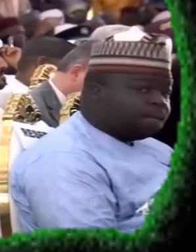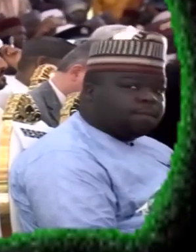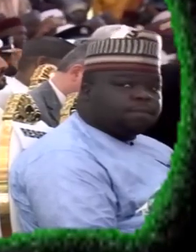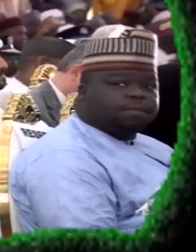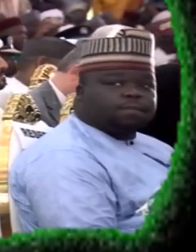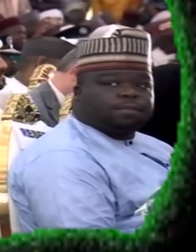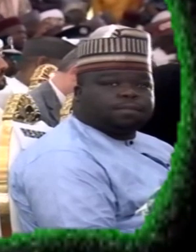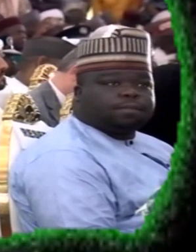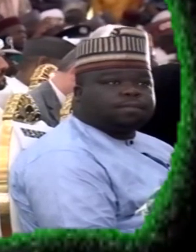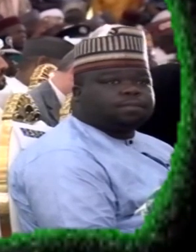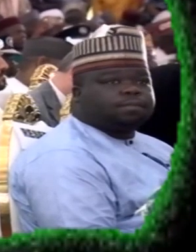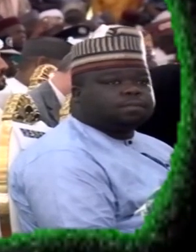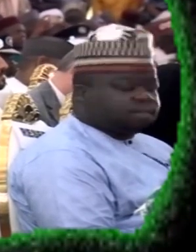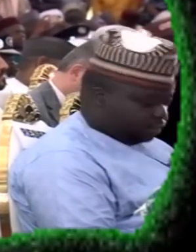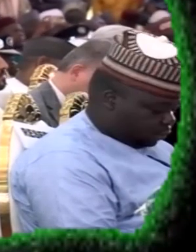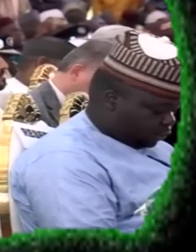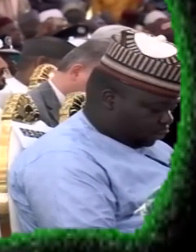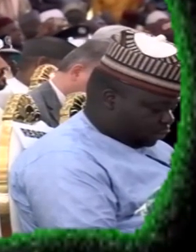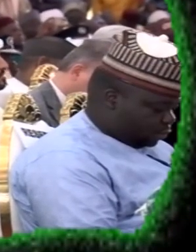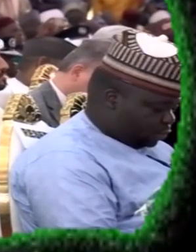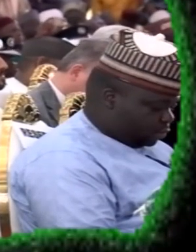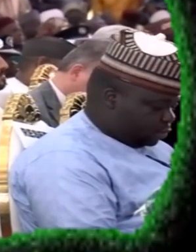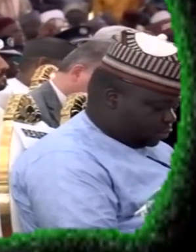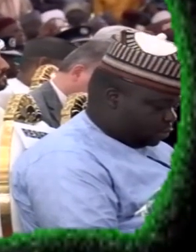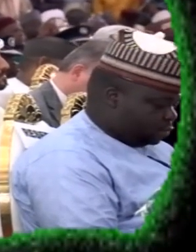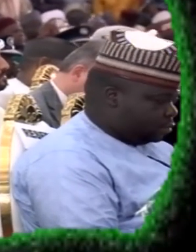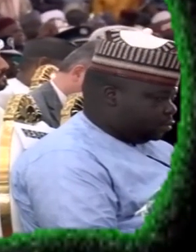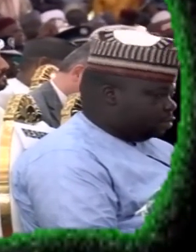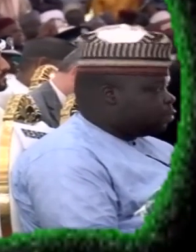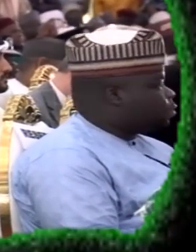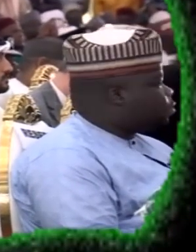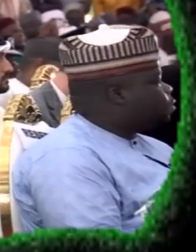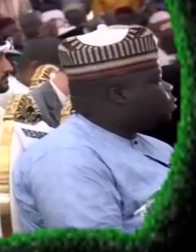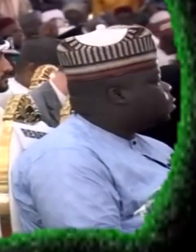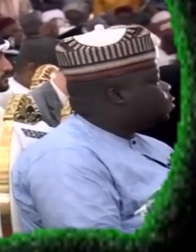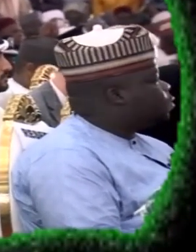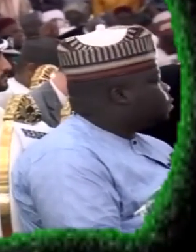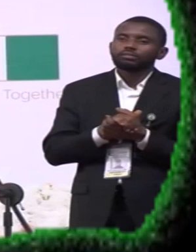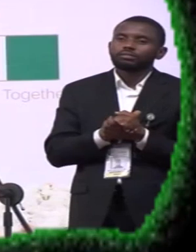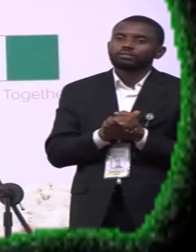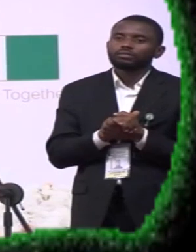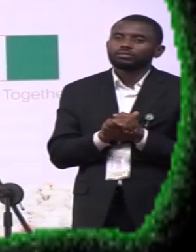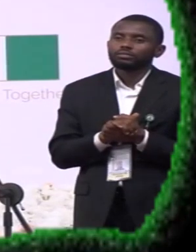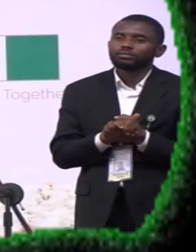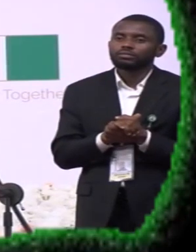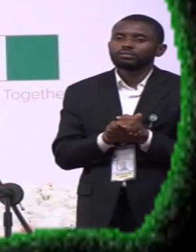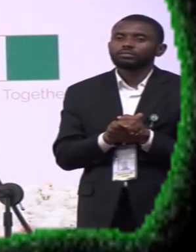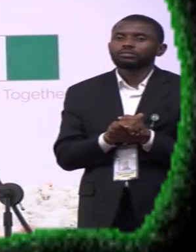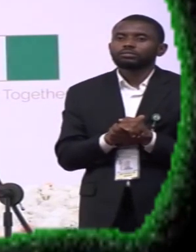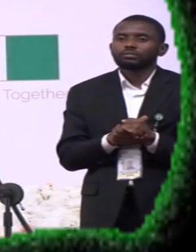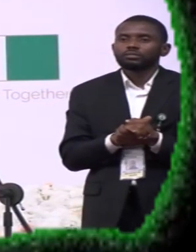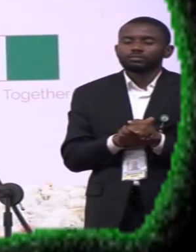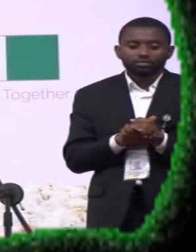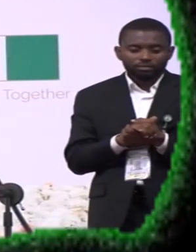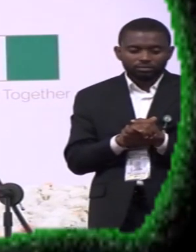grace of Allah is sufficient for them. Do not ostracize yourself from the woman that staunchly stood and